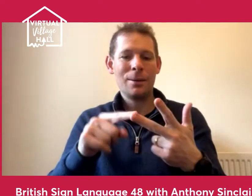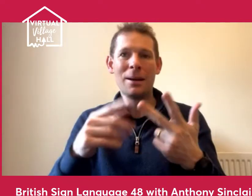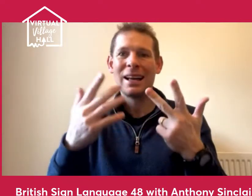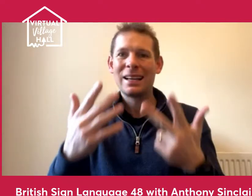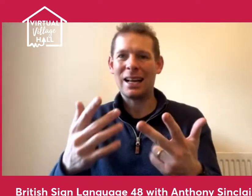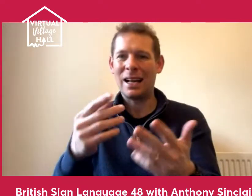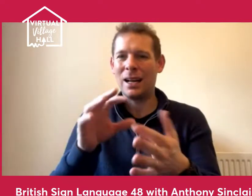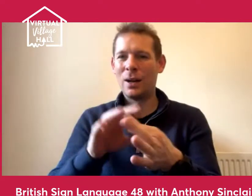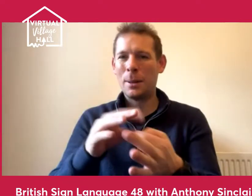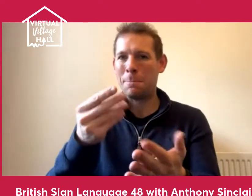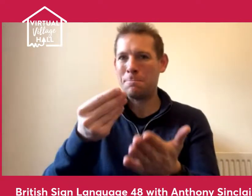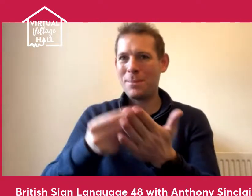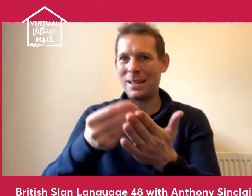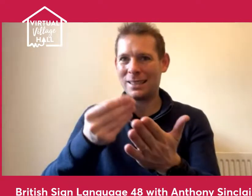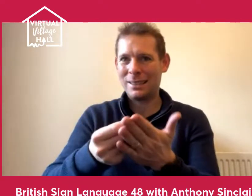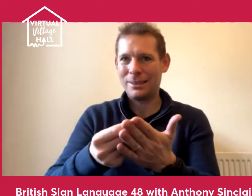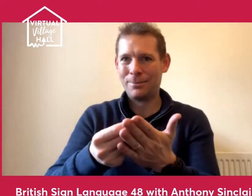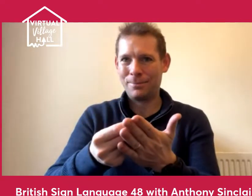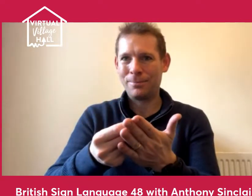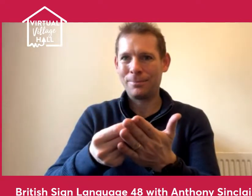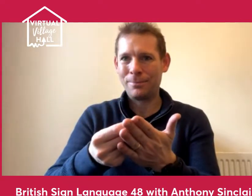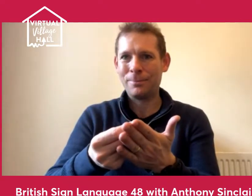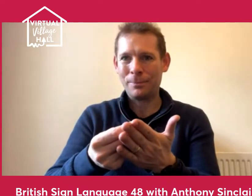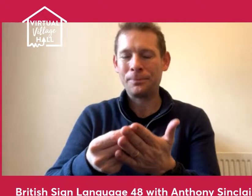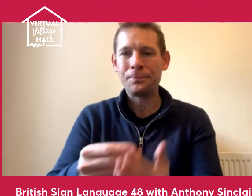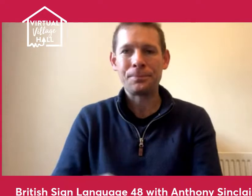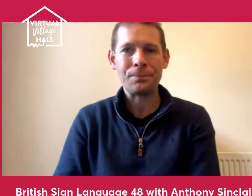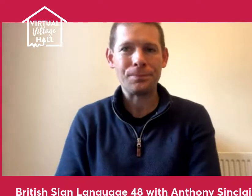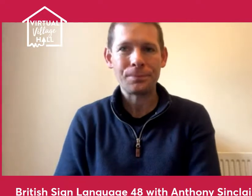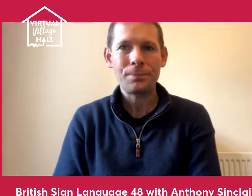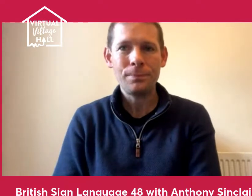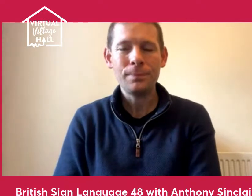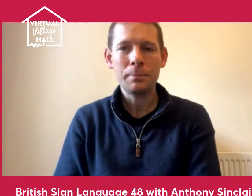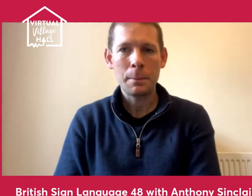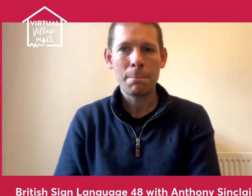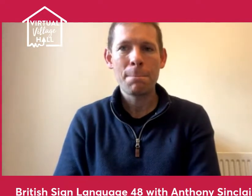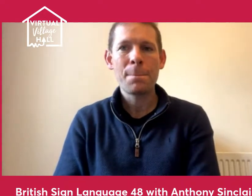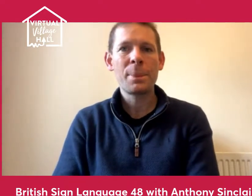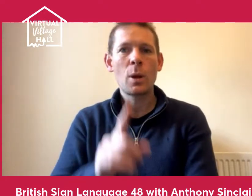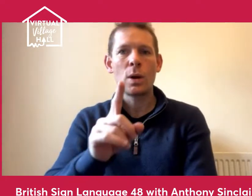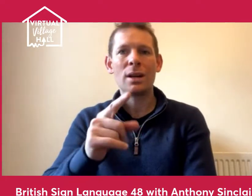and we've covered time, and now we'll do a little bit around money and the price of things.